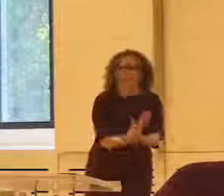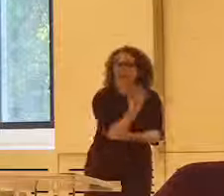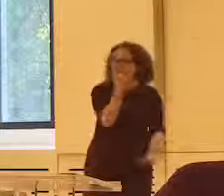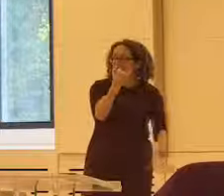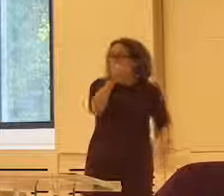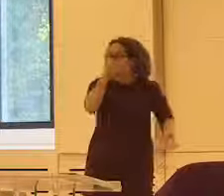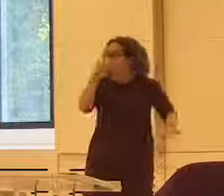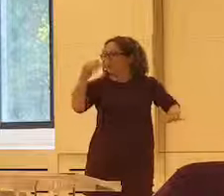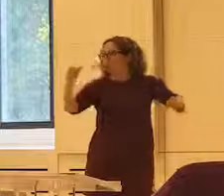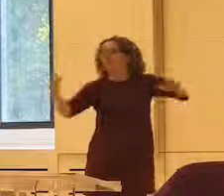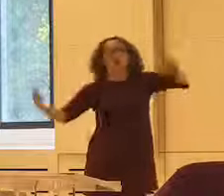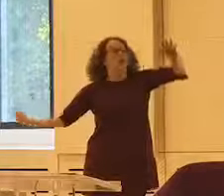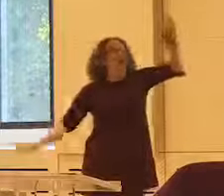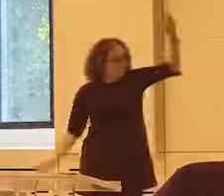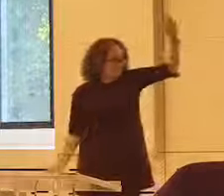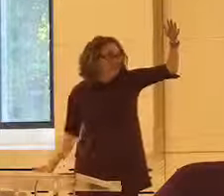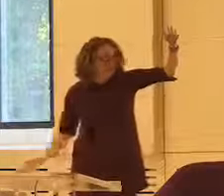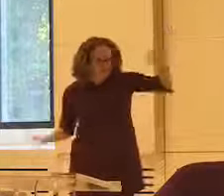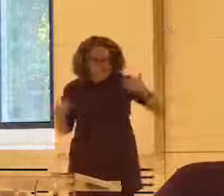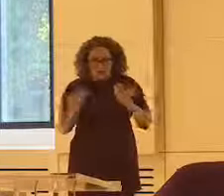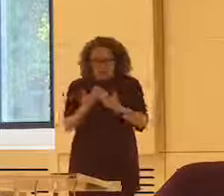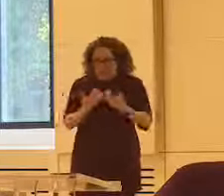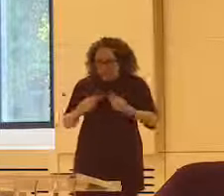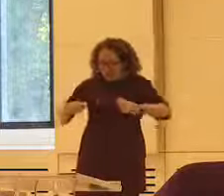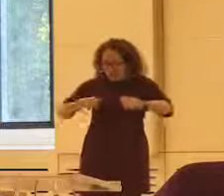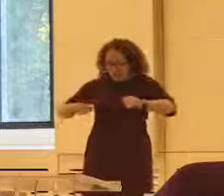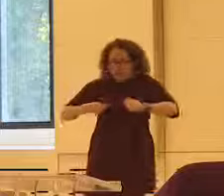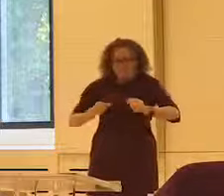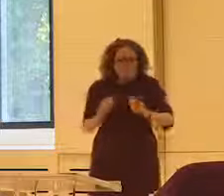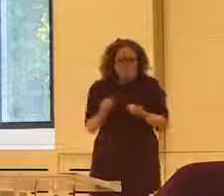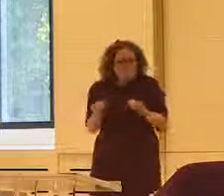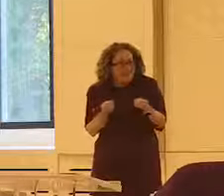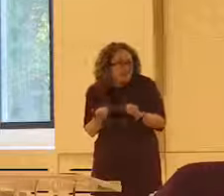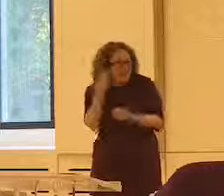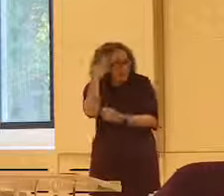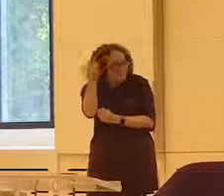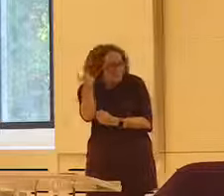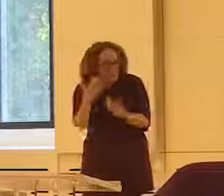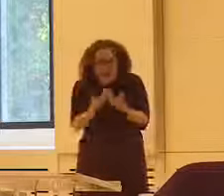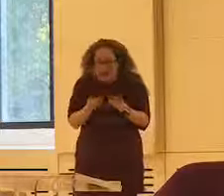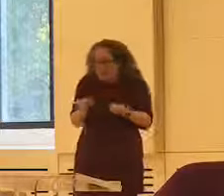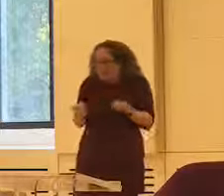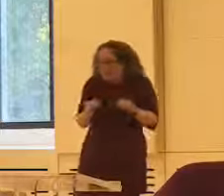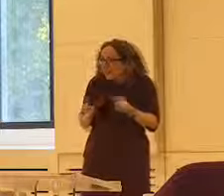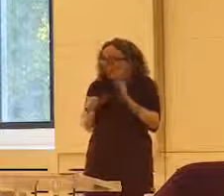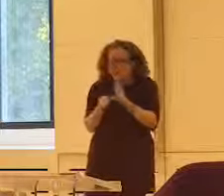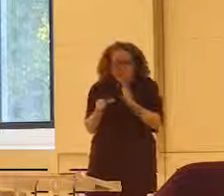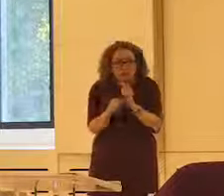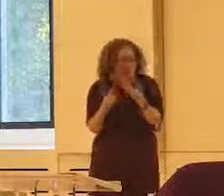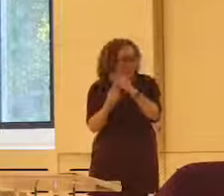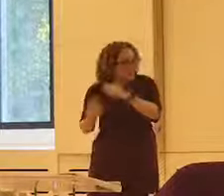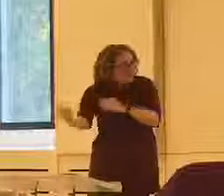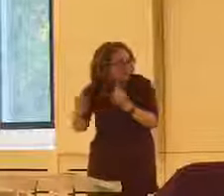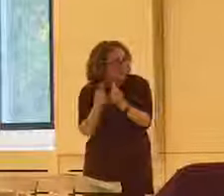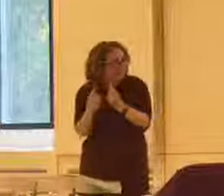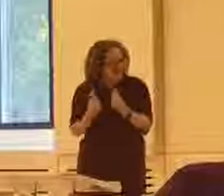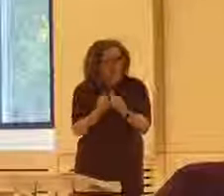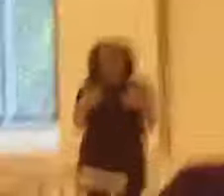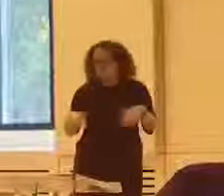as they're young, growing up, and then it can get worse and worse as they grow up. It's self-management, how they're managing their mental health